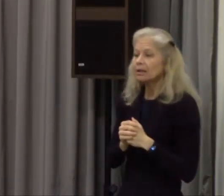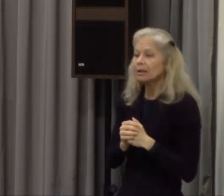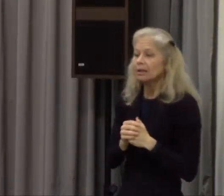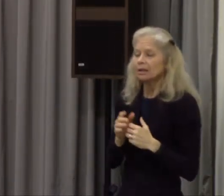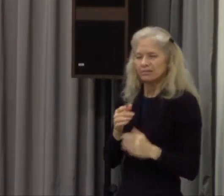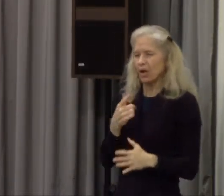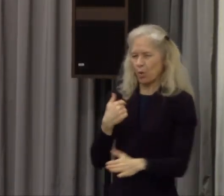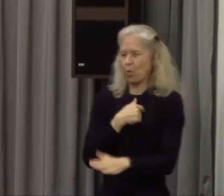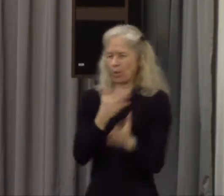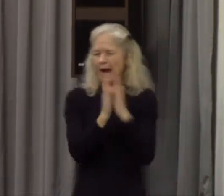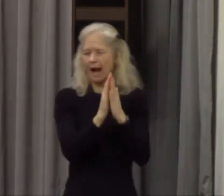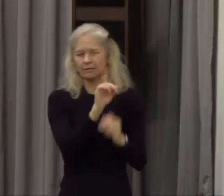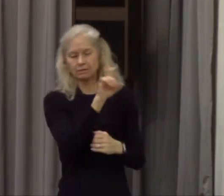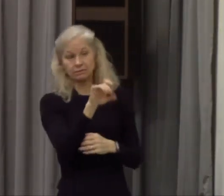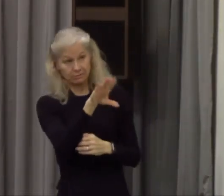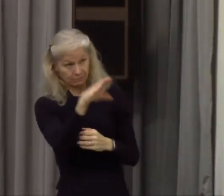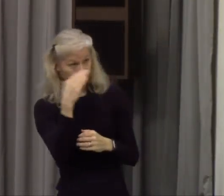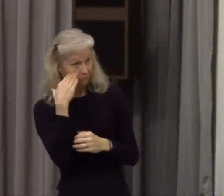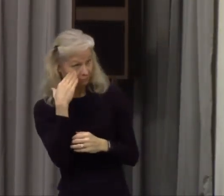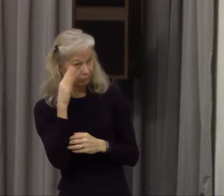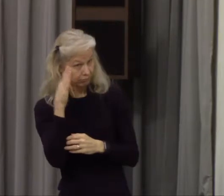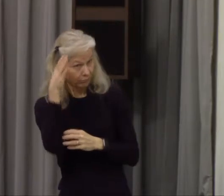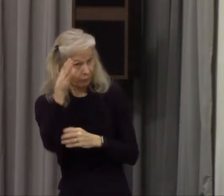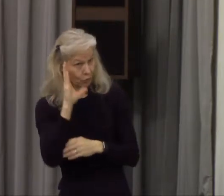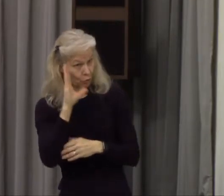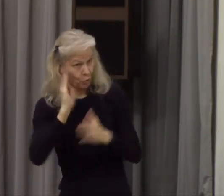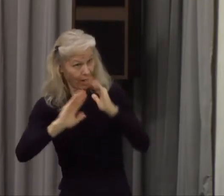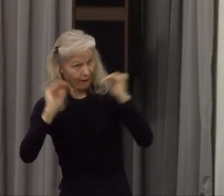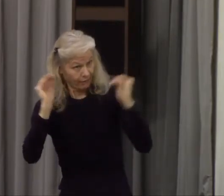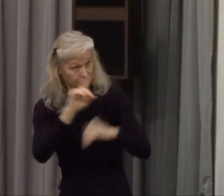to be in heaven one day when you die? And many times you'll hear that.